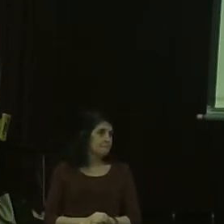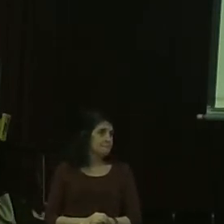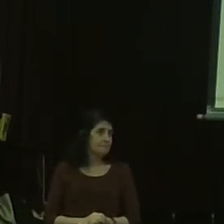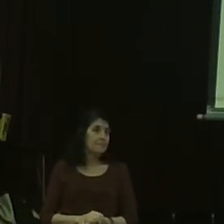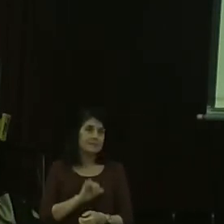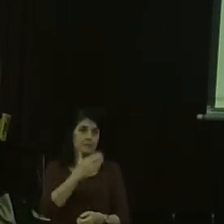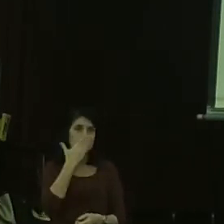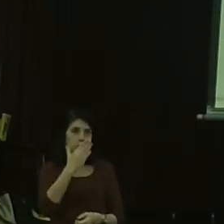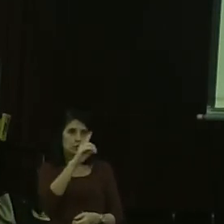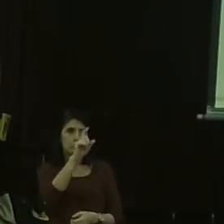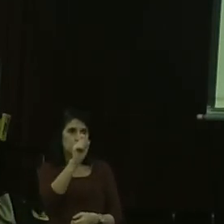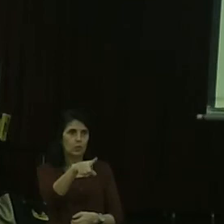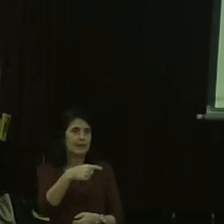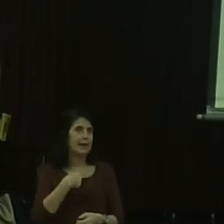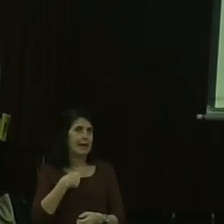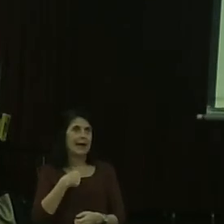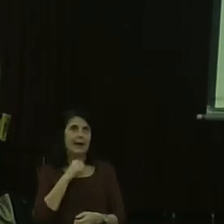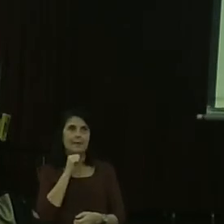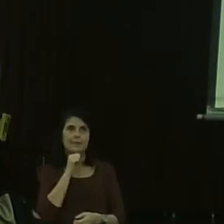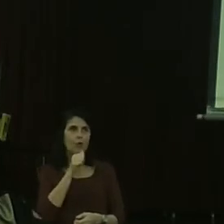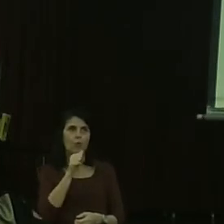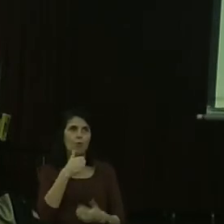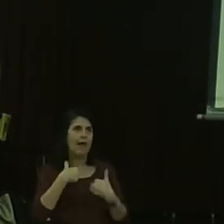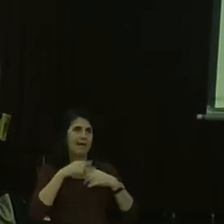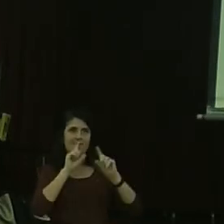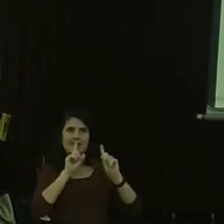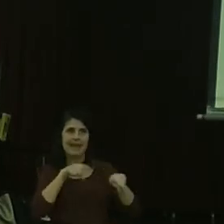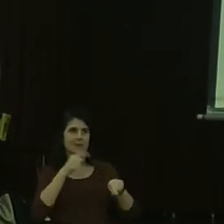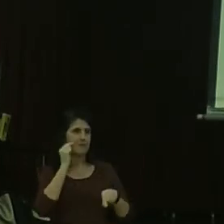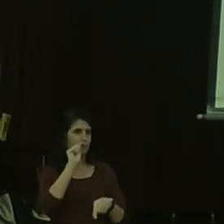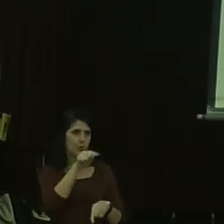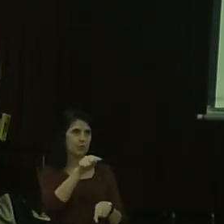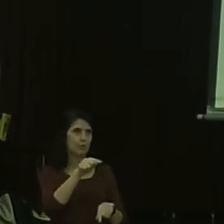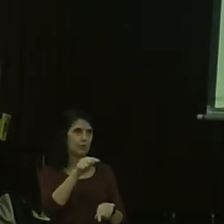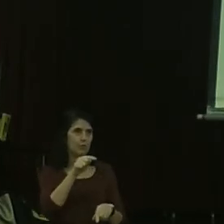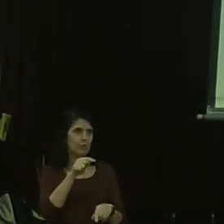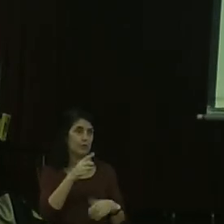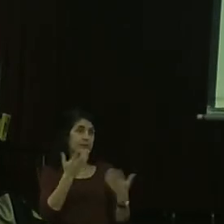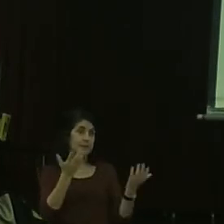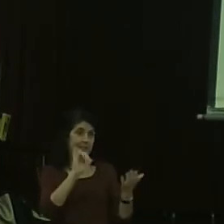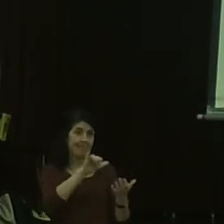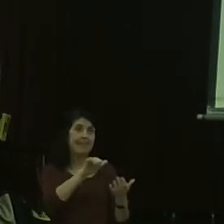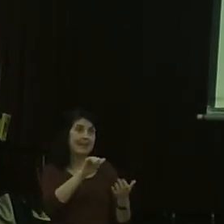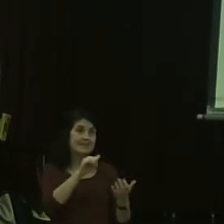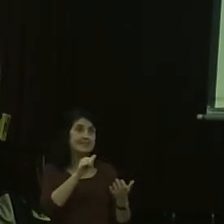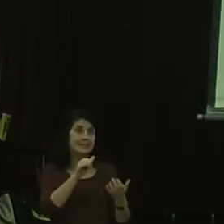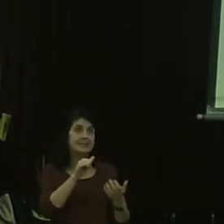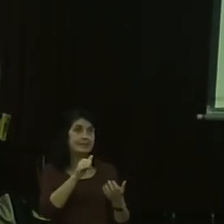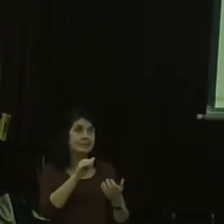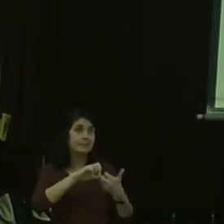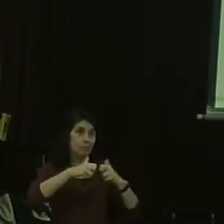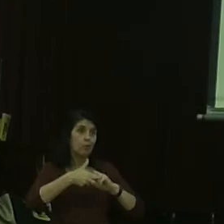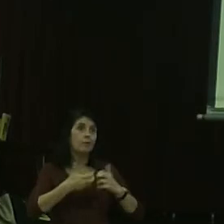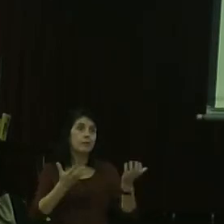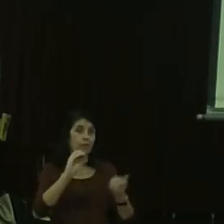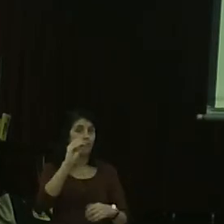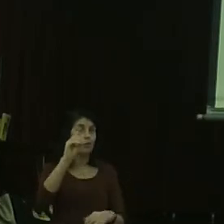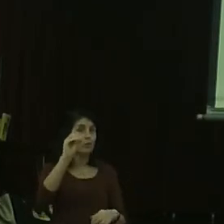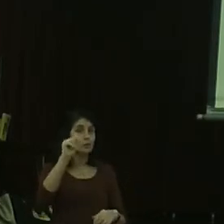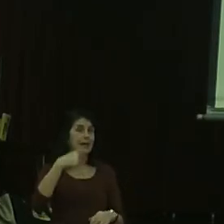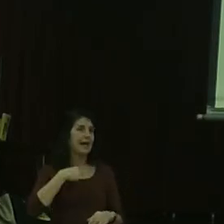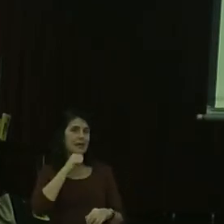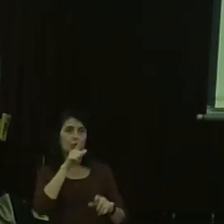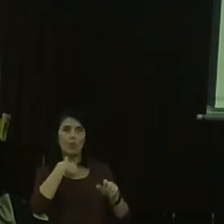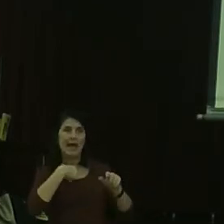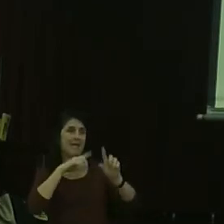Yeah, that is a good question, and I don't know that I have an answer for you. I think that's a real issue. So from ODOT's perspective, I don't have an answer